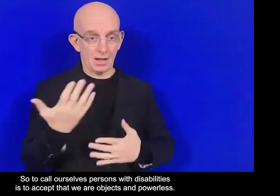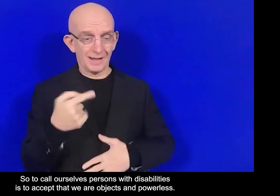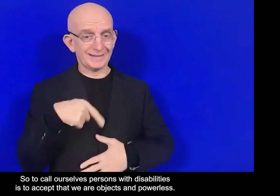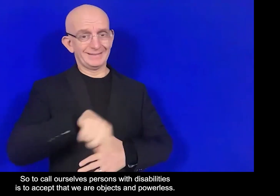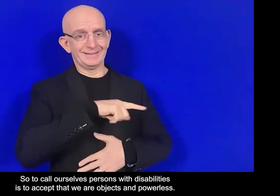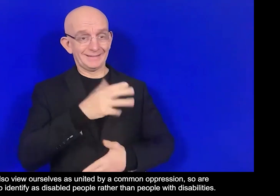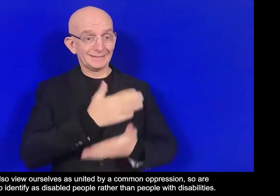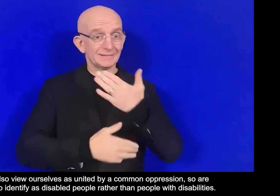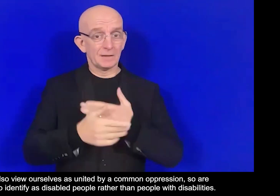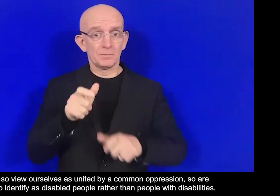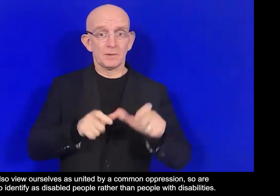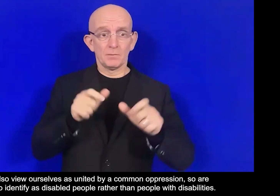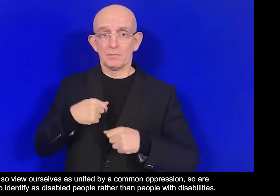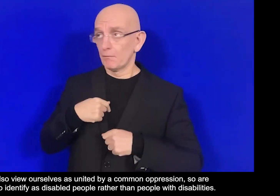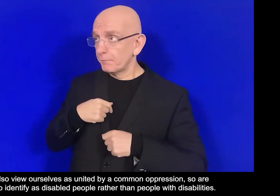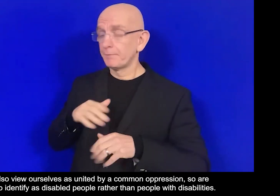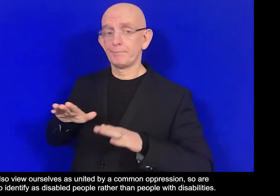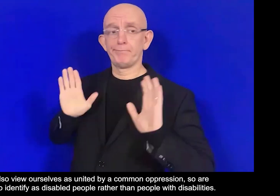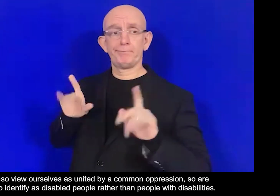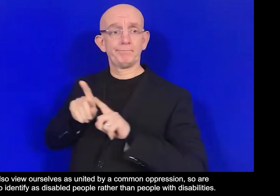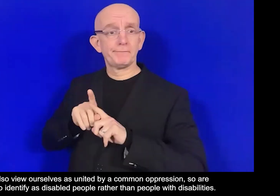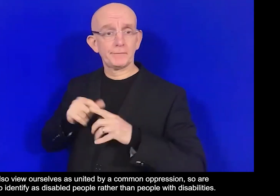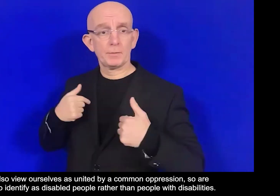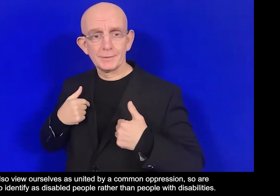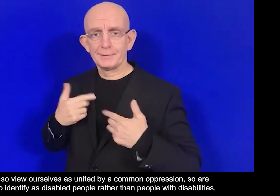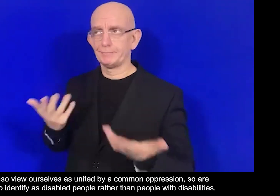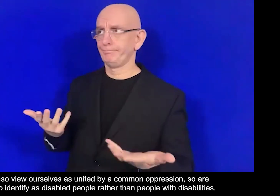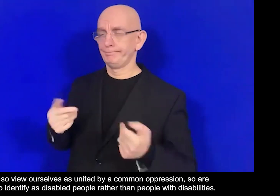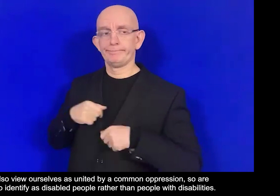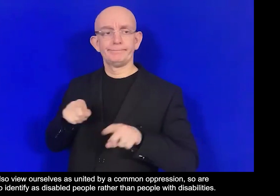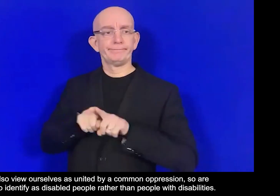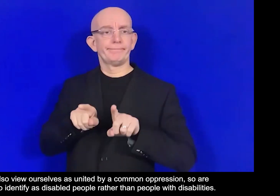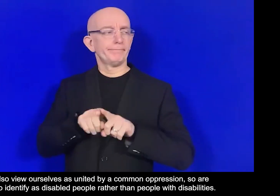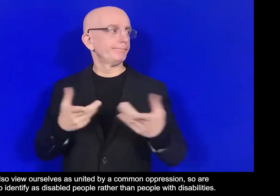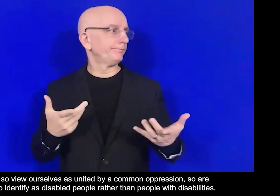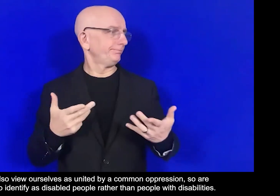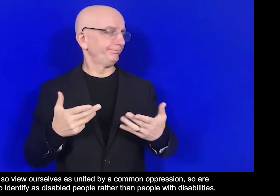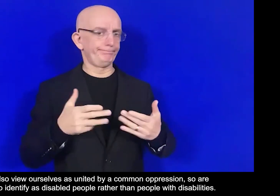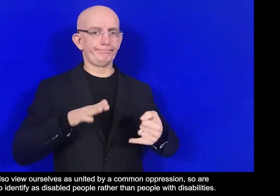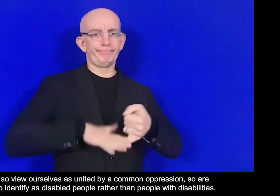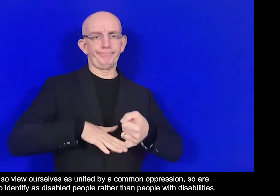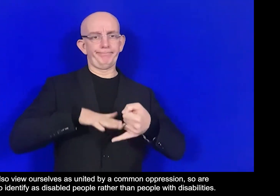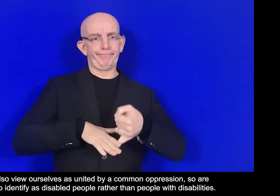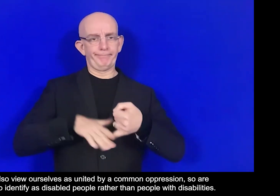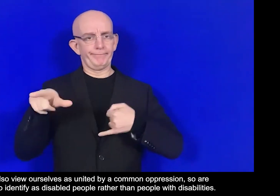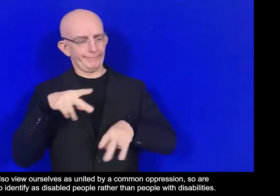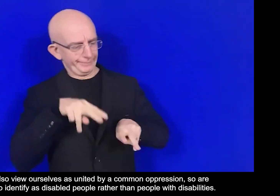and powerless. We also view ourselves as united by a